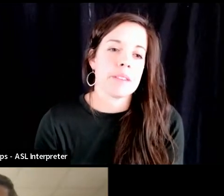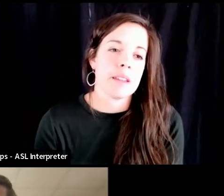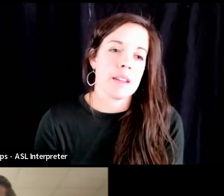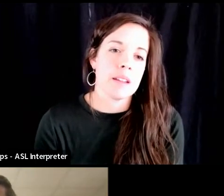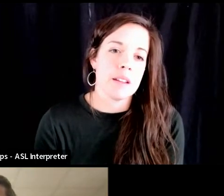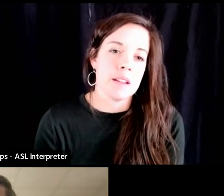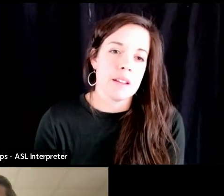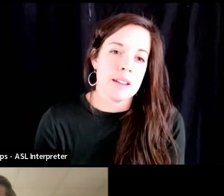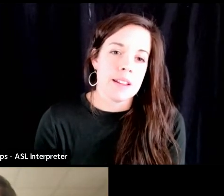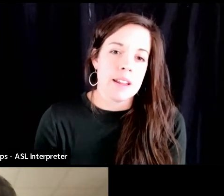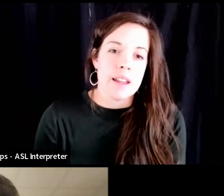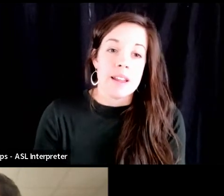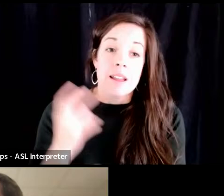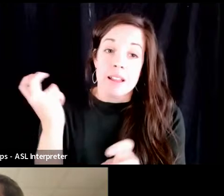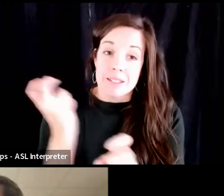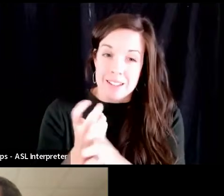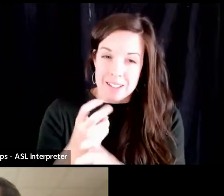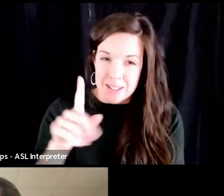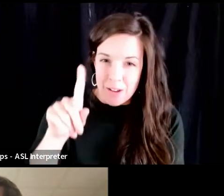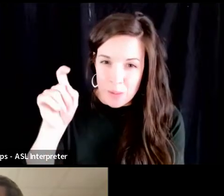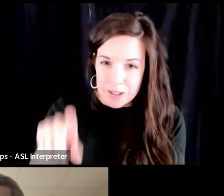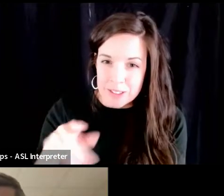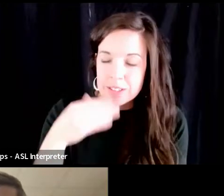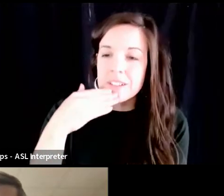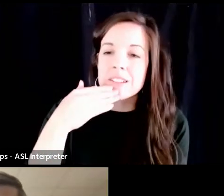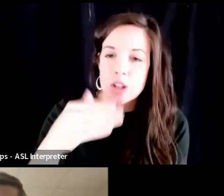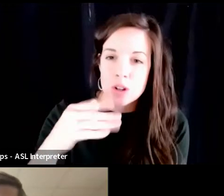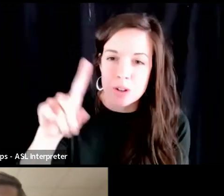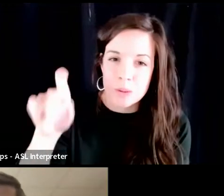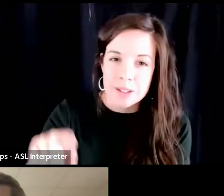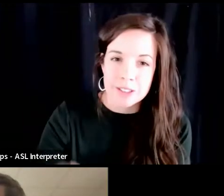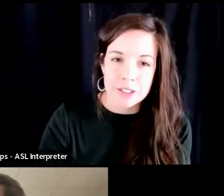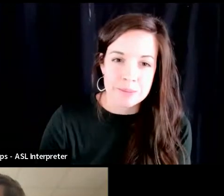clearly a tough question and a good question.